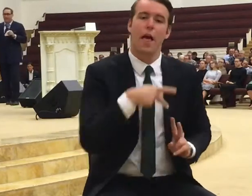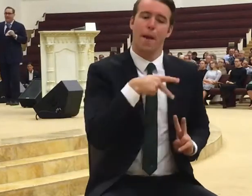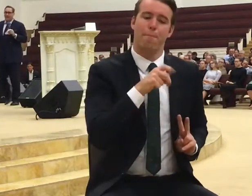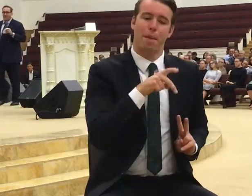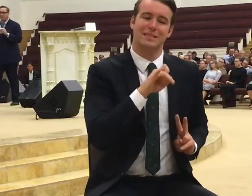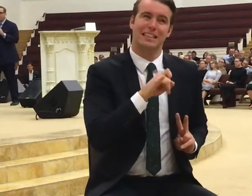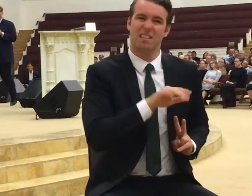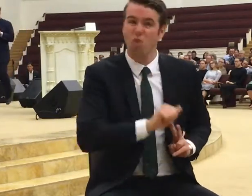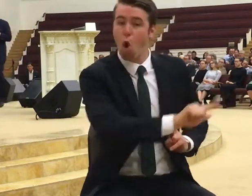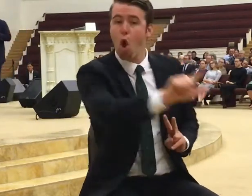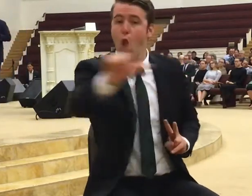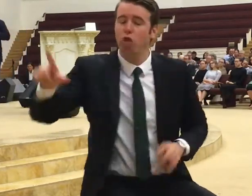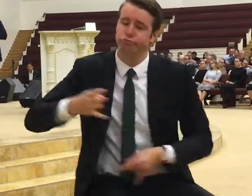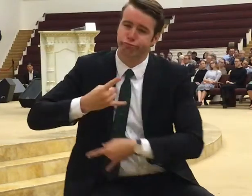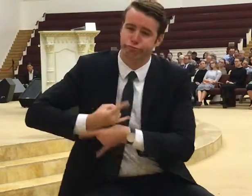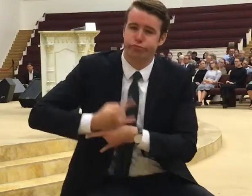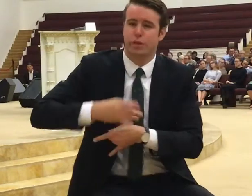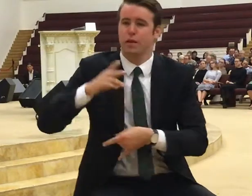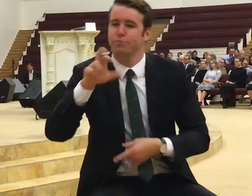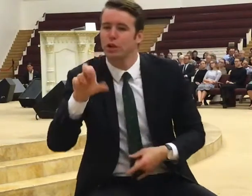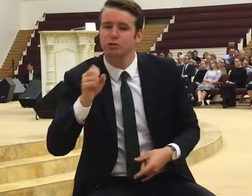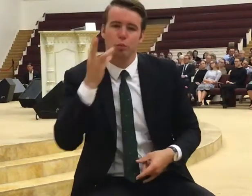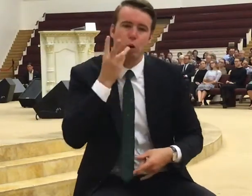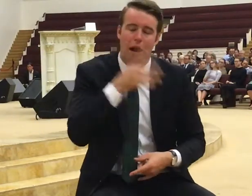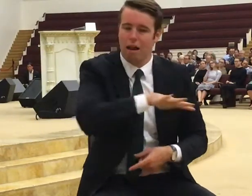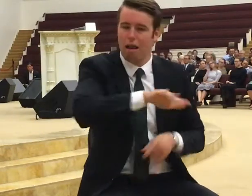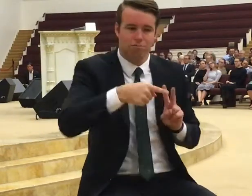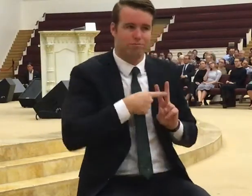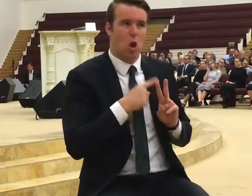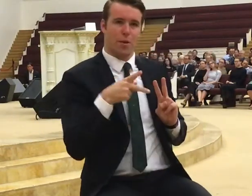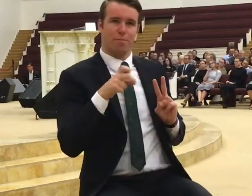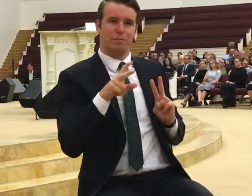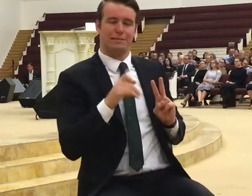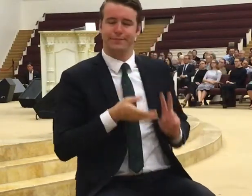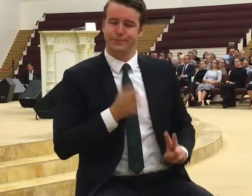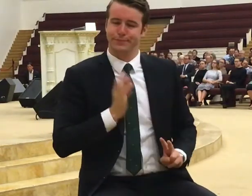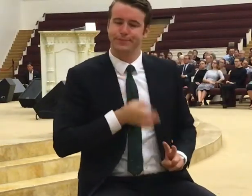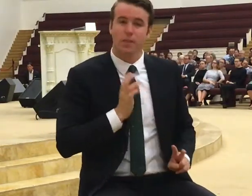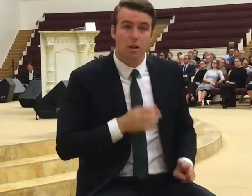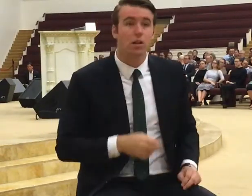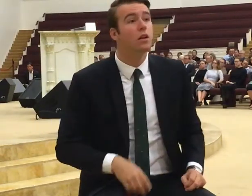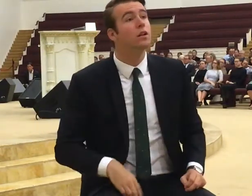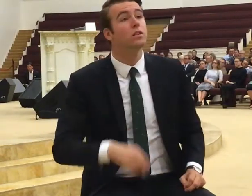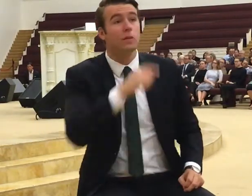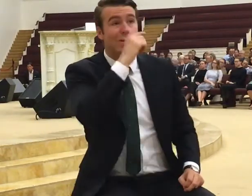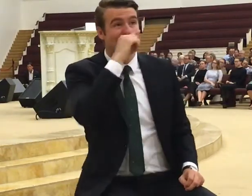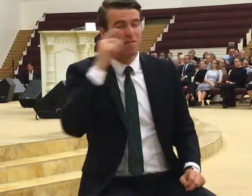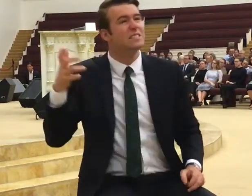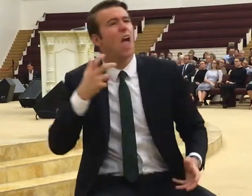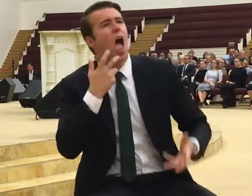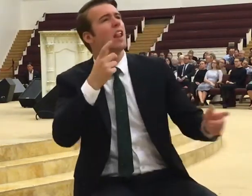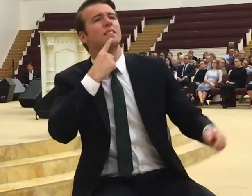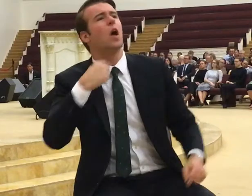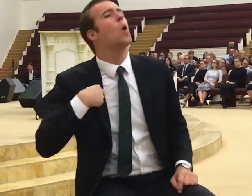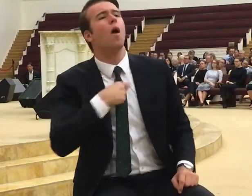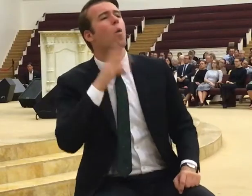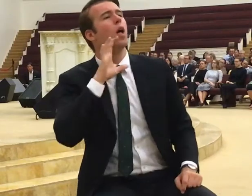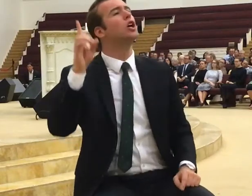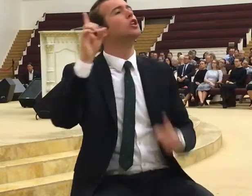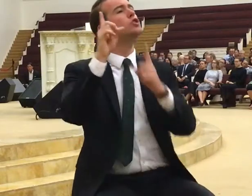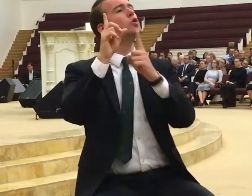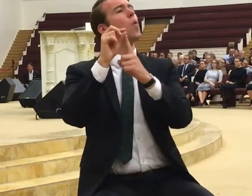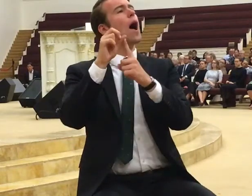while everybody else was drinking their beer and wine. And it came and they said, the band hollered out, they said, "We're going to do one